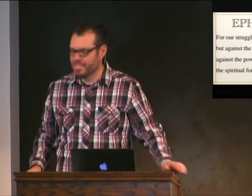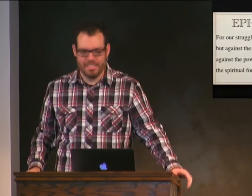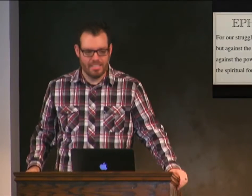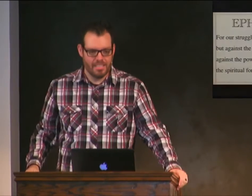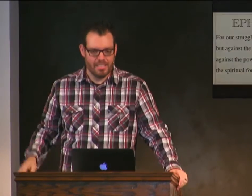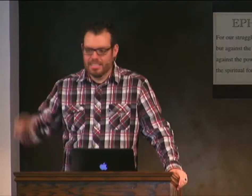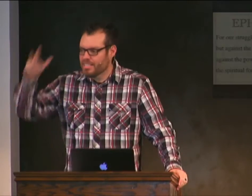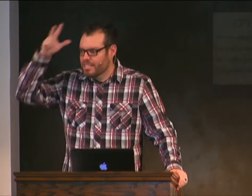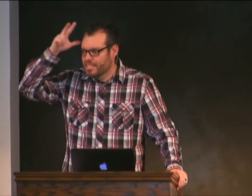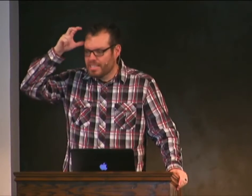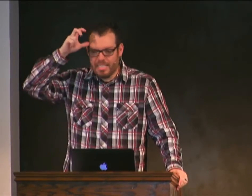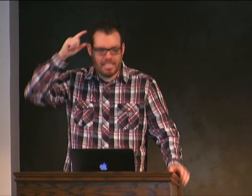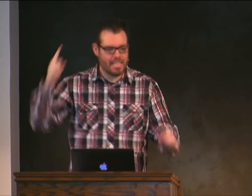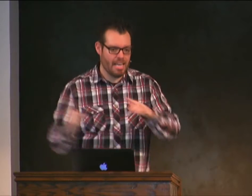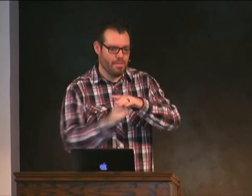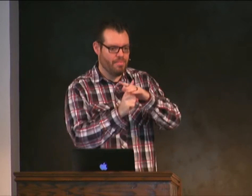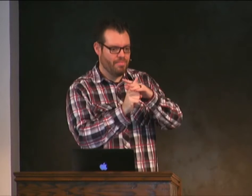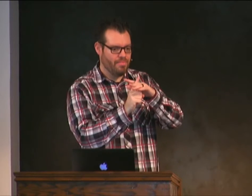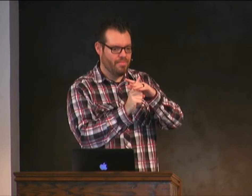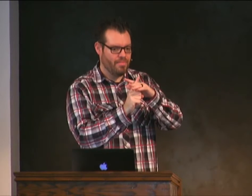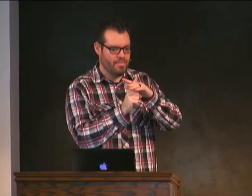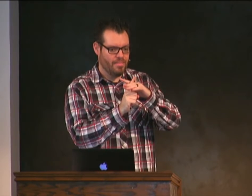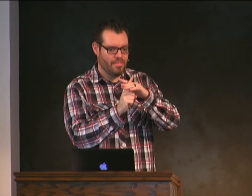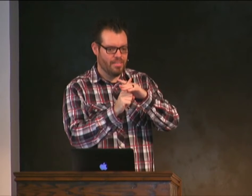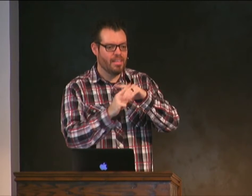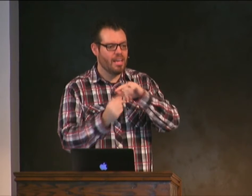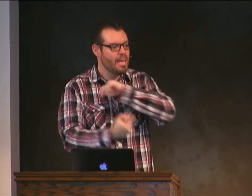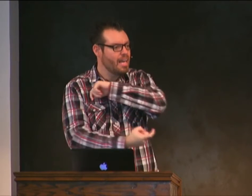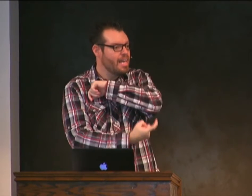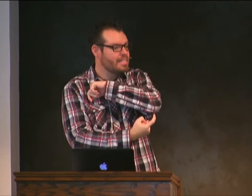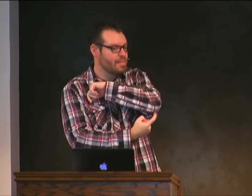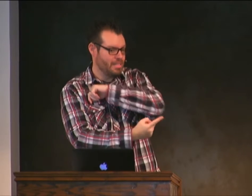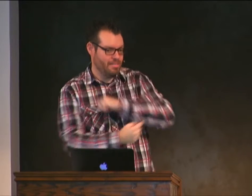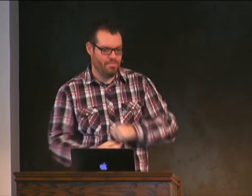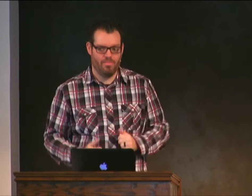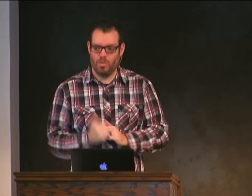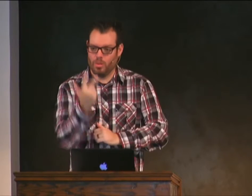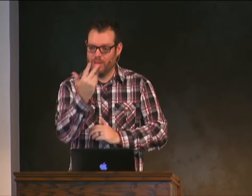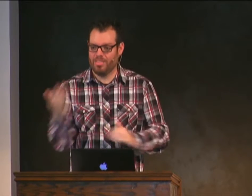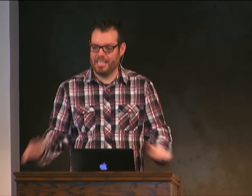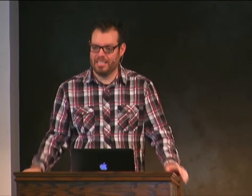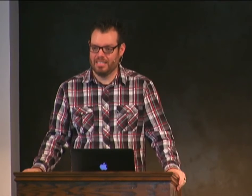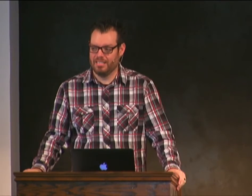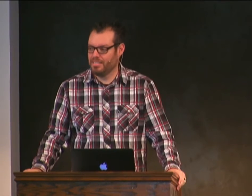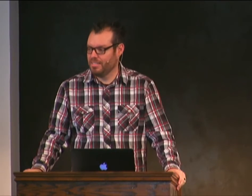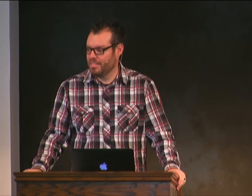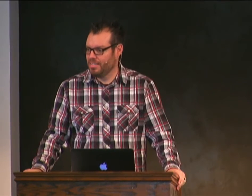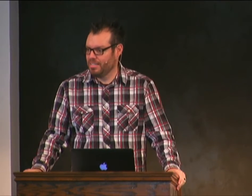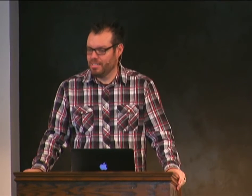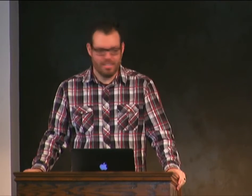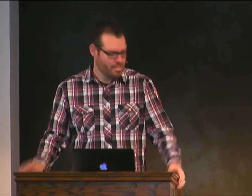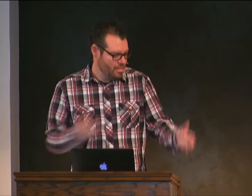nights, Satan came up and tempted him with three things.